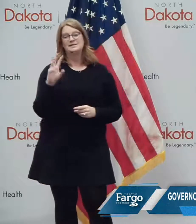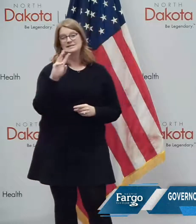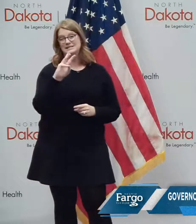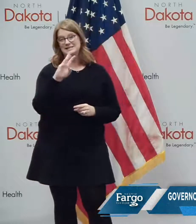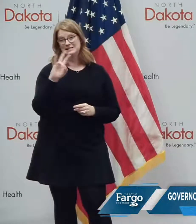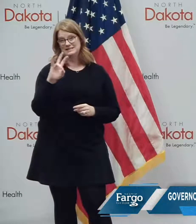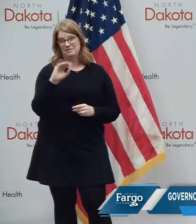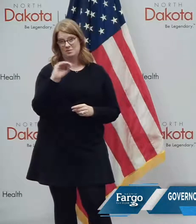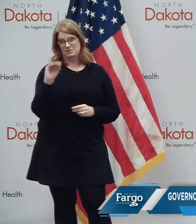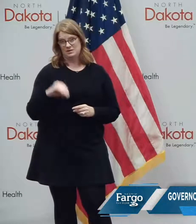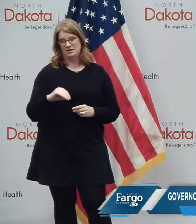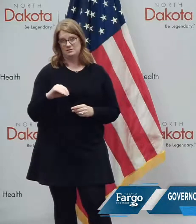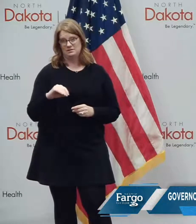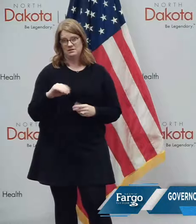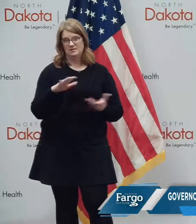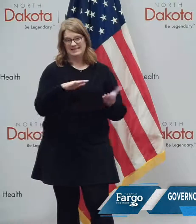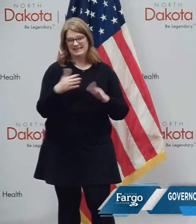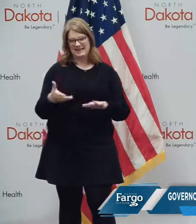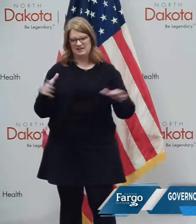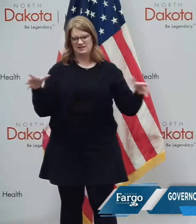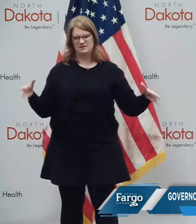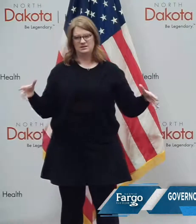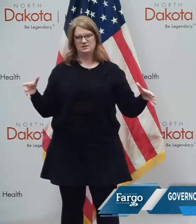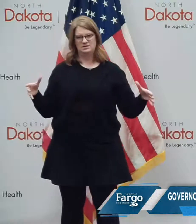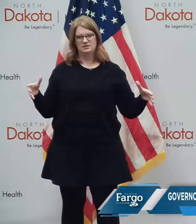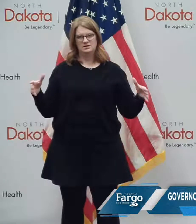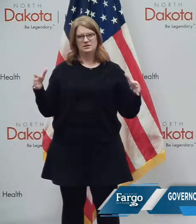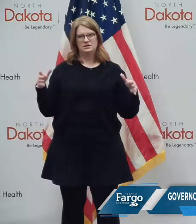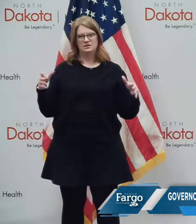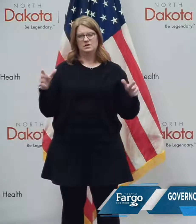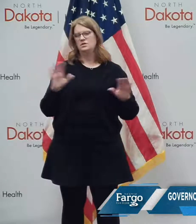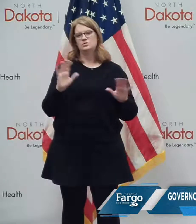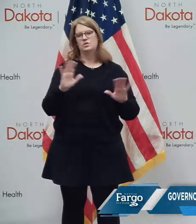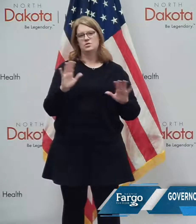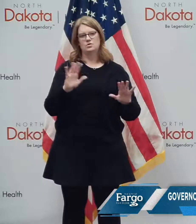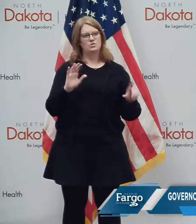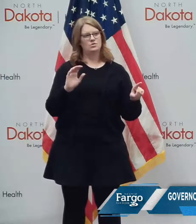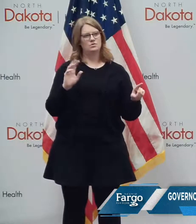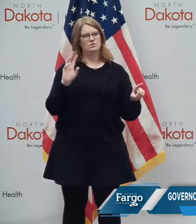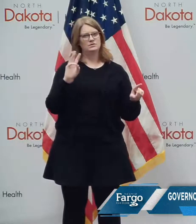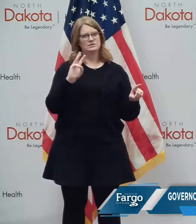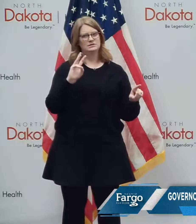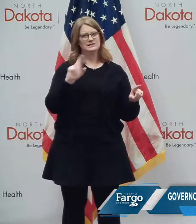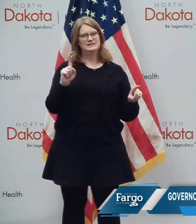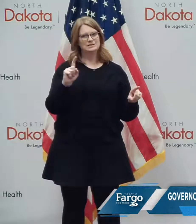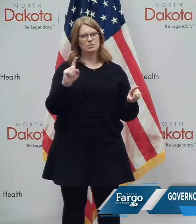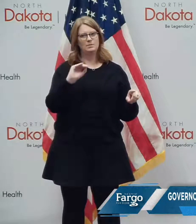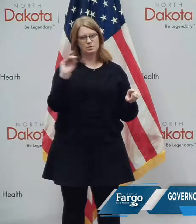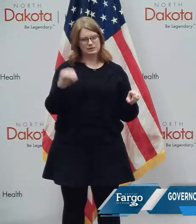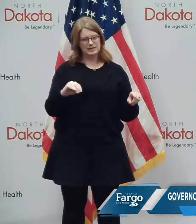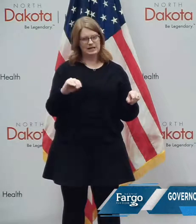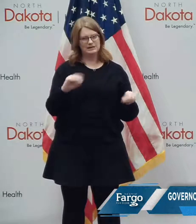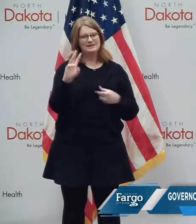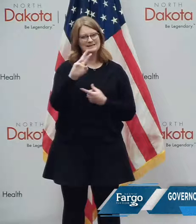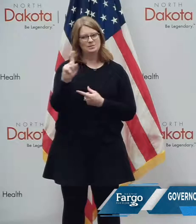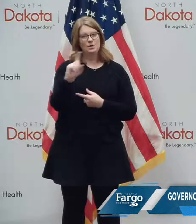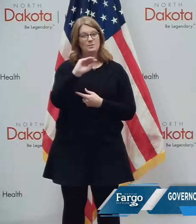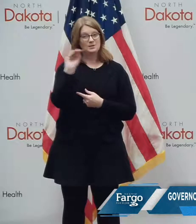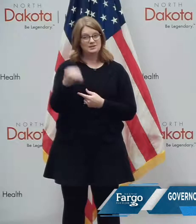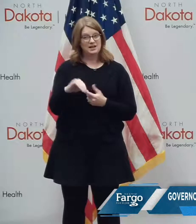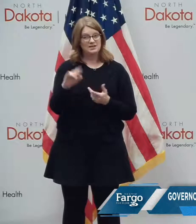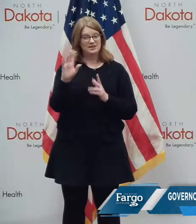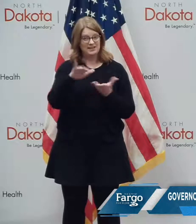67% of those fatalities, or 67 of the fatalities, or 61% occurred in long-term